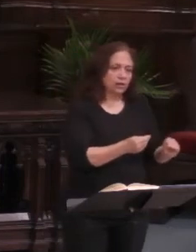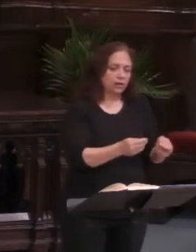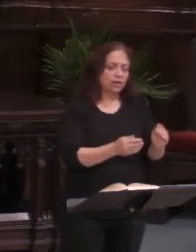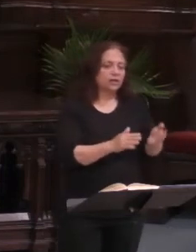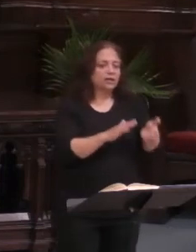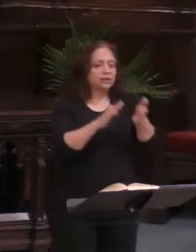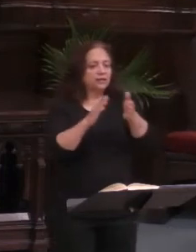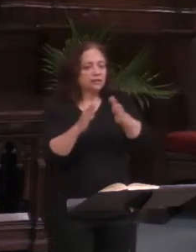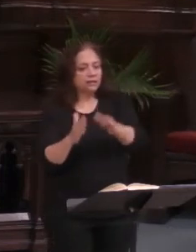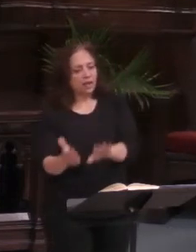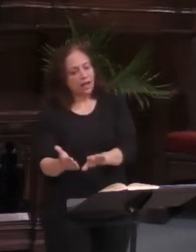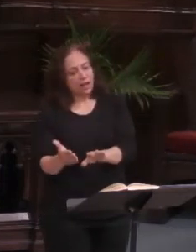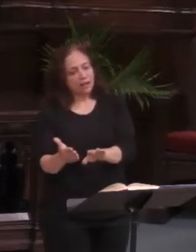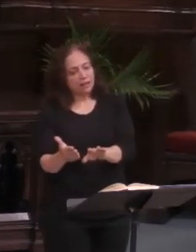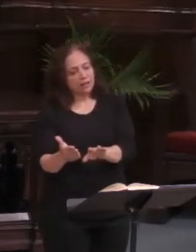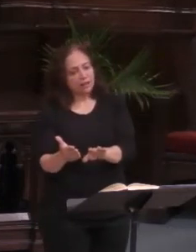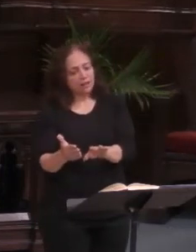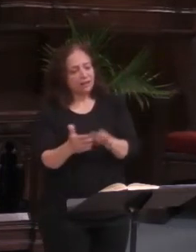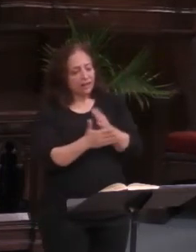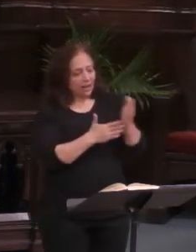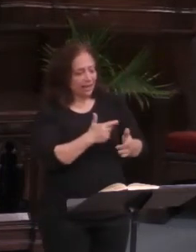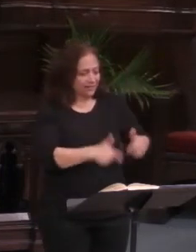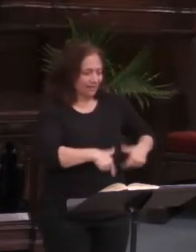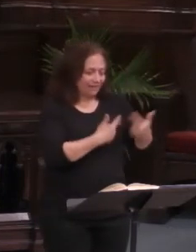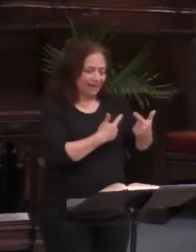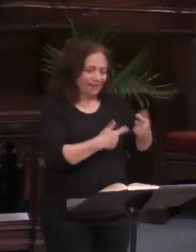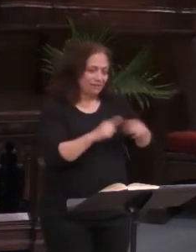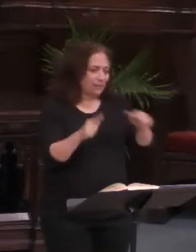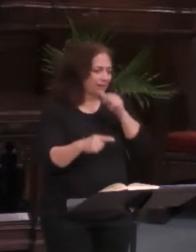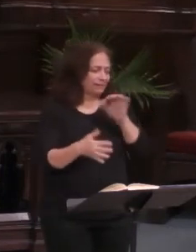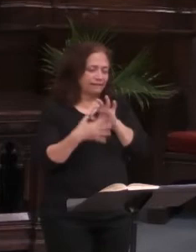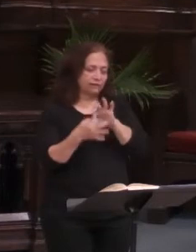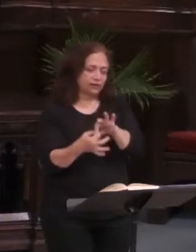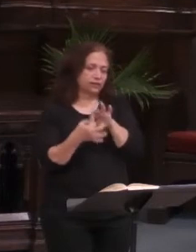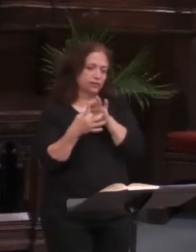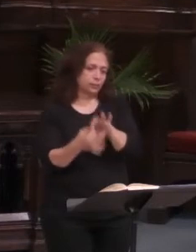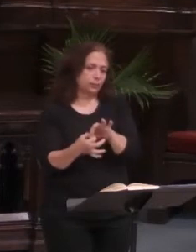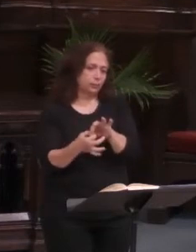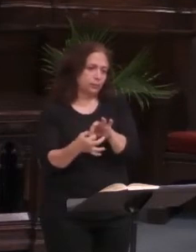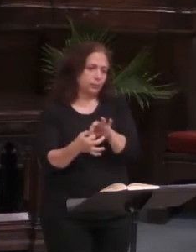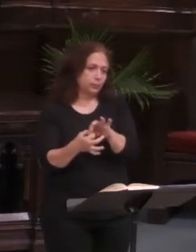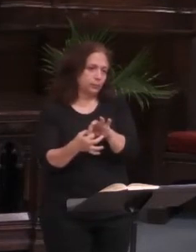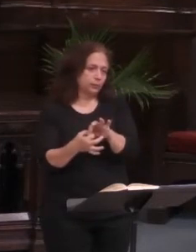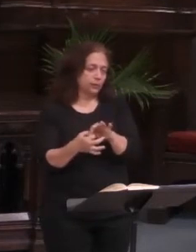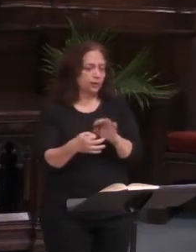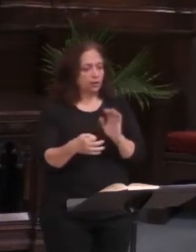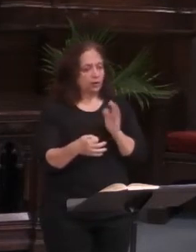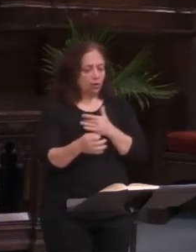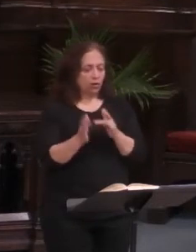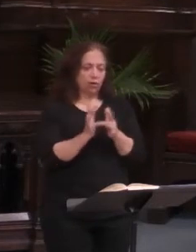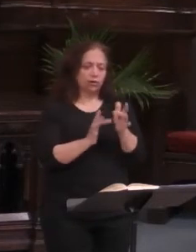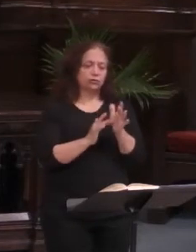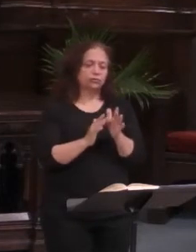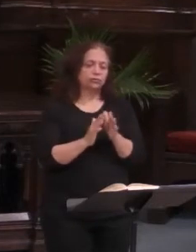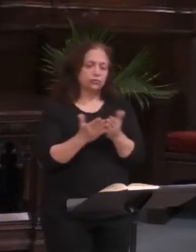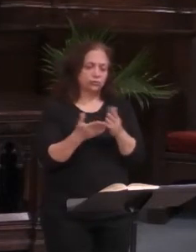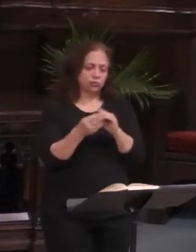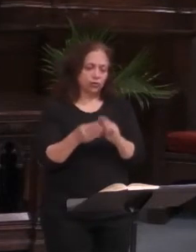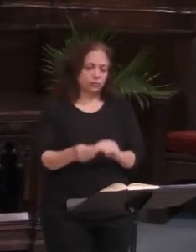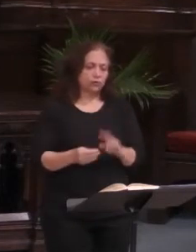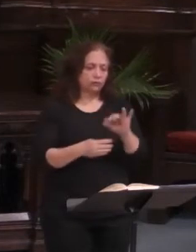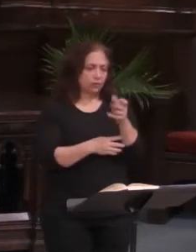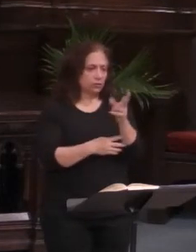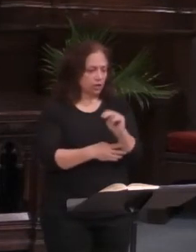death ends a life, not a relationship. In our scripture from John this